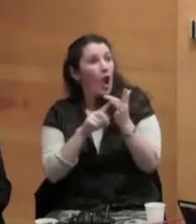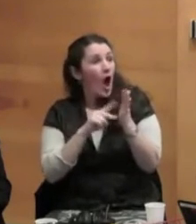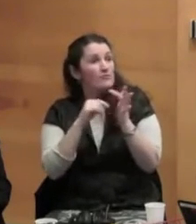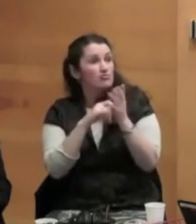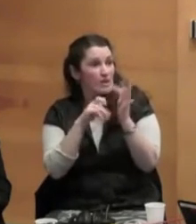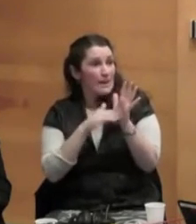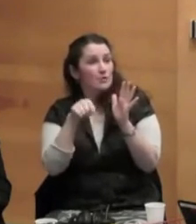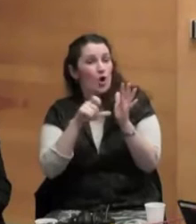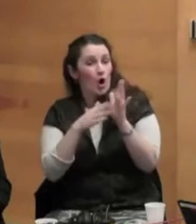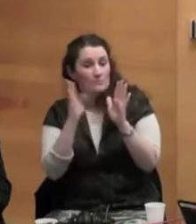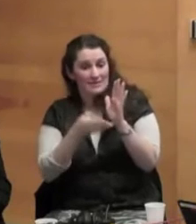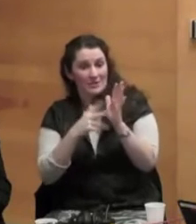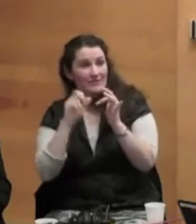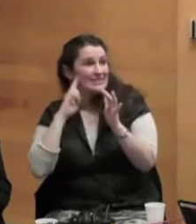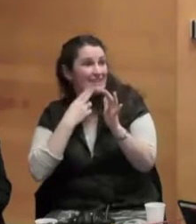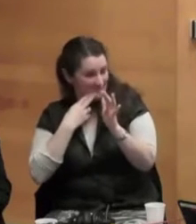livestream.com/VicDef.